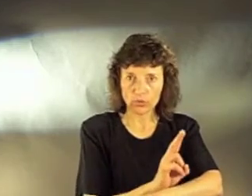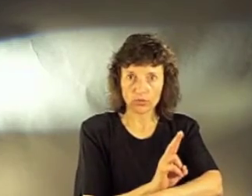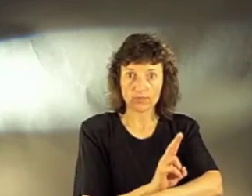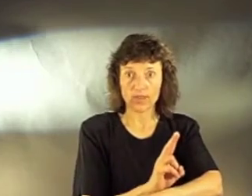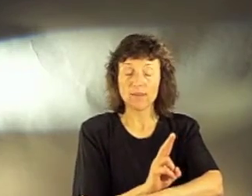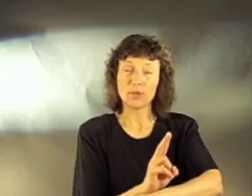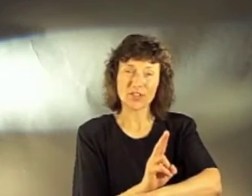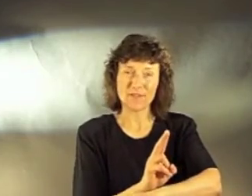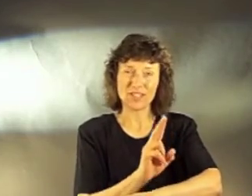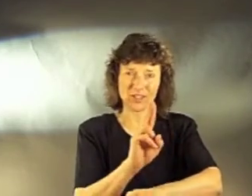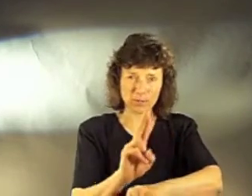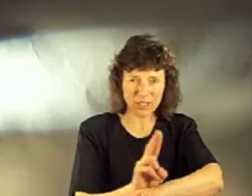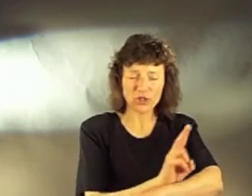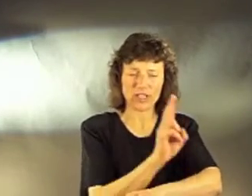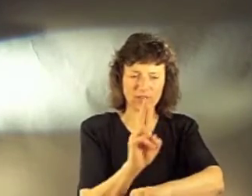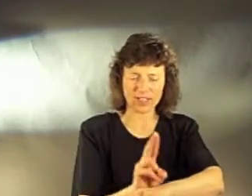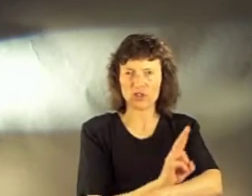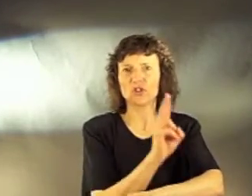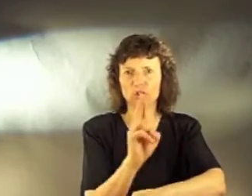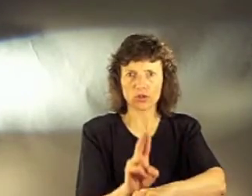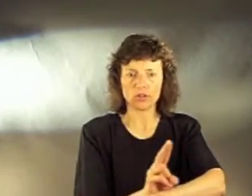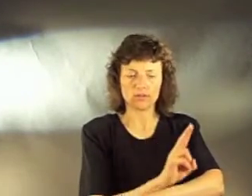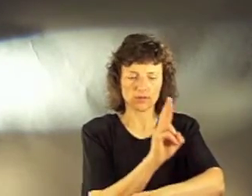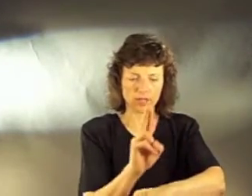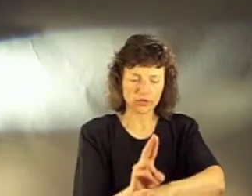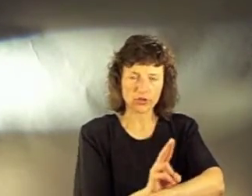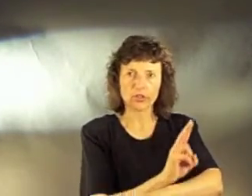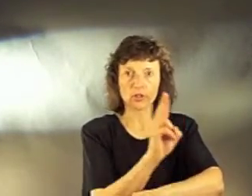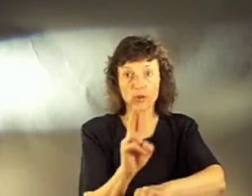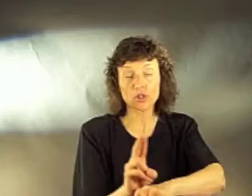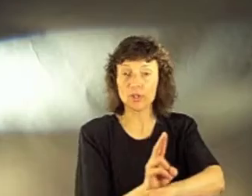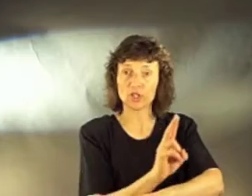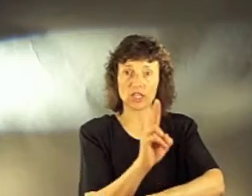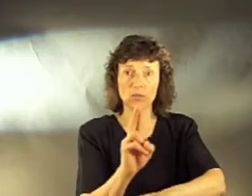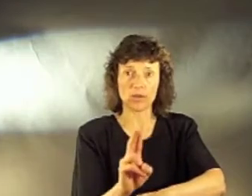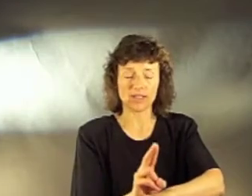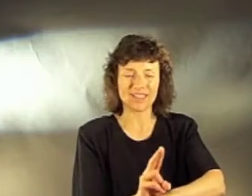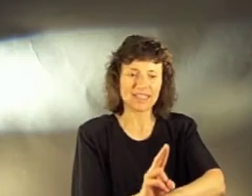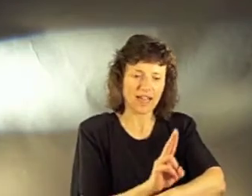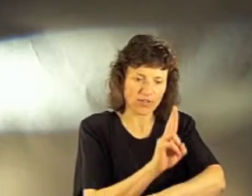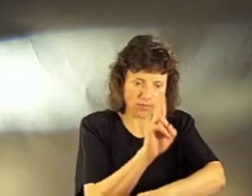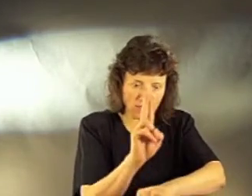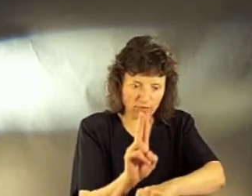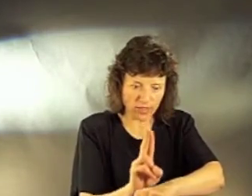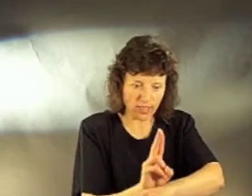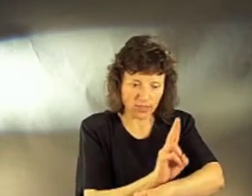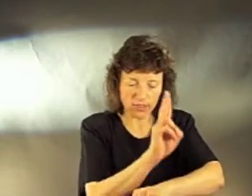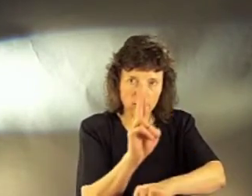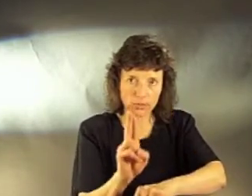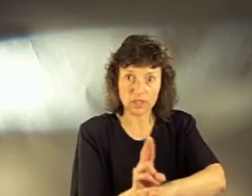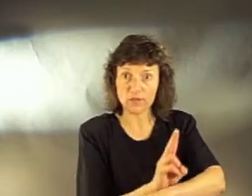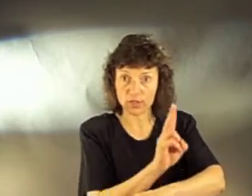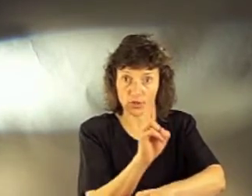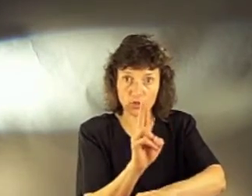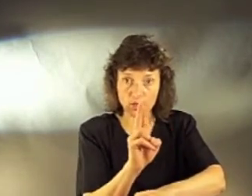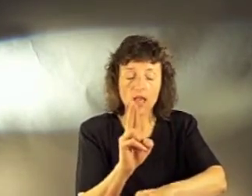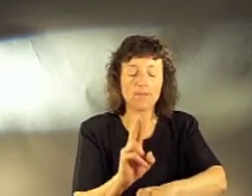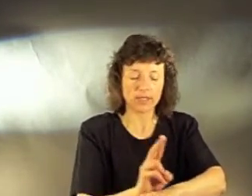Use. In books I've seen this pictured even as a circle, a circular motion, which it doesn't have to be a very specific circle, but it